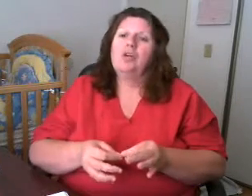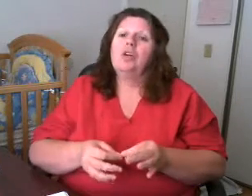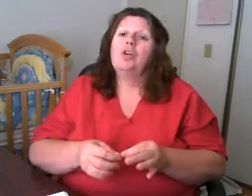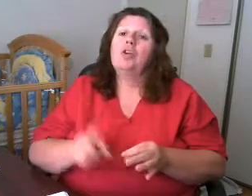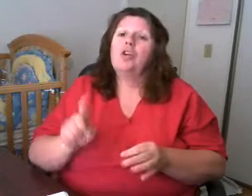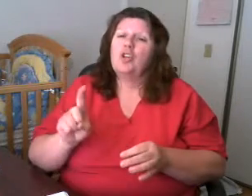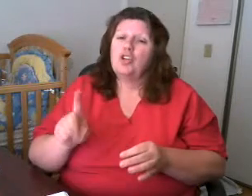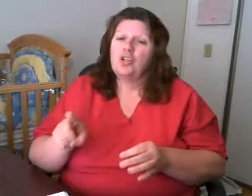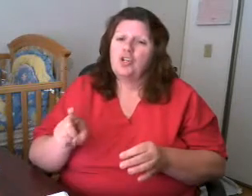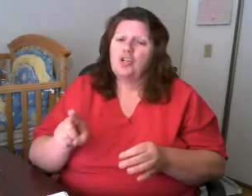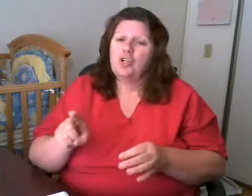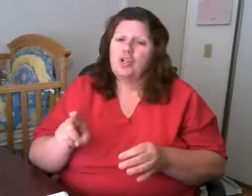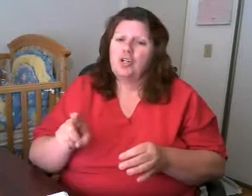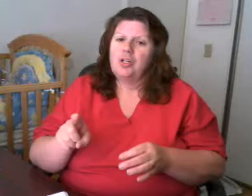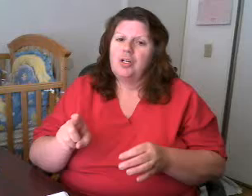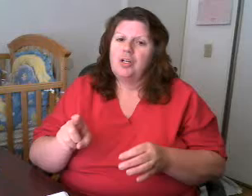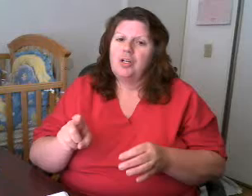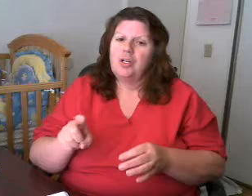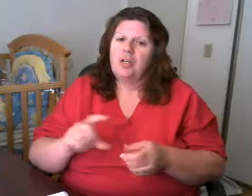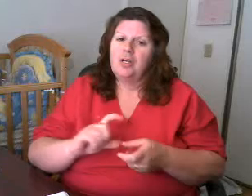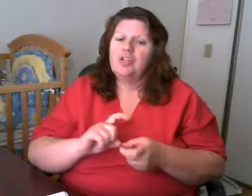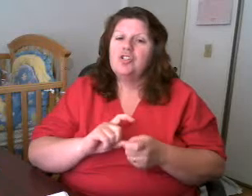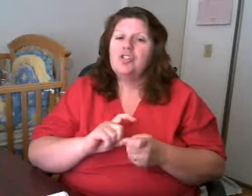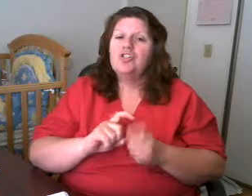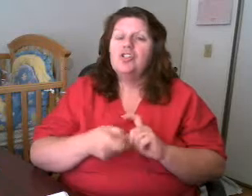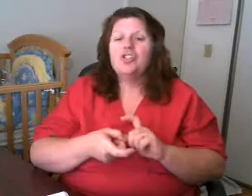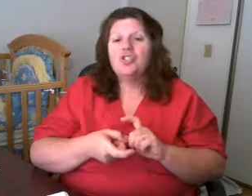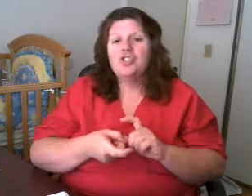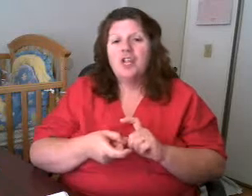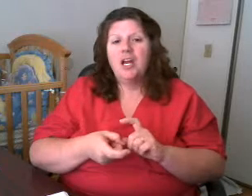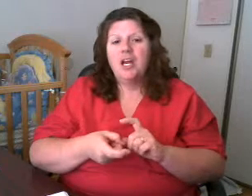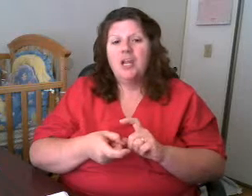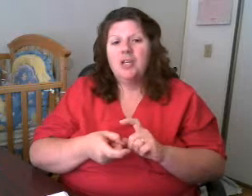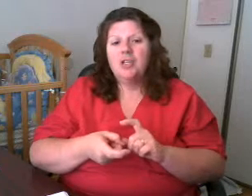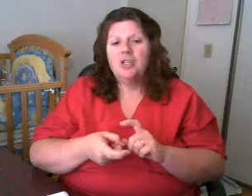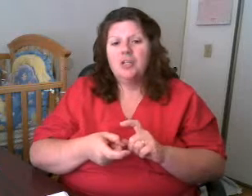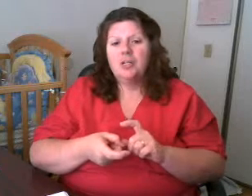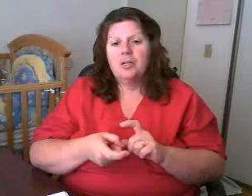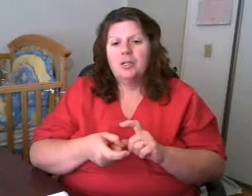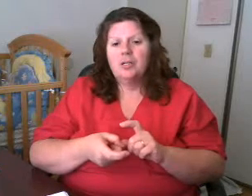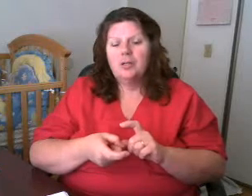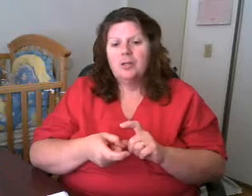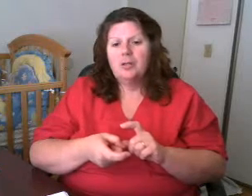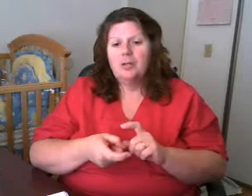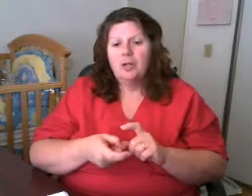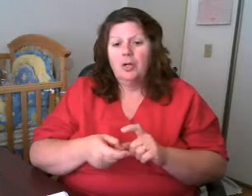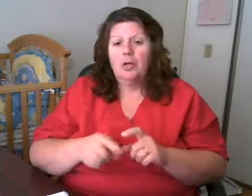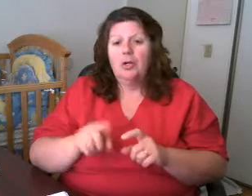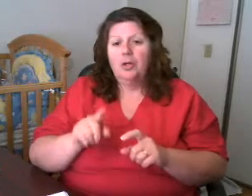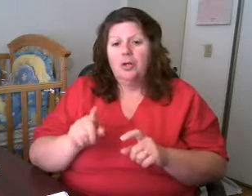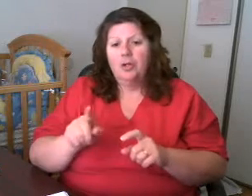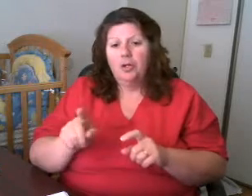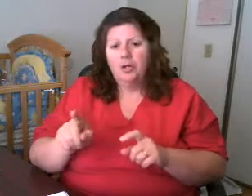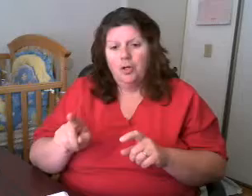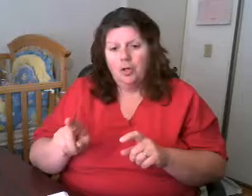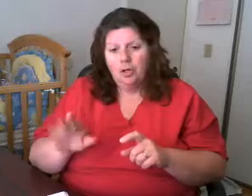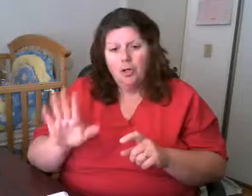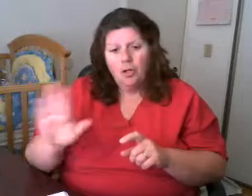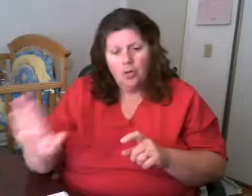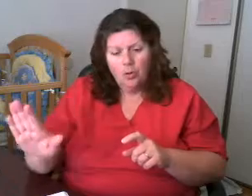style based on the deaf person in front of you. They should not have to accommodate you. And then you'll have to have knowledge of assignment content.